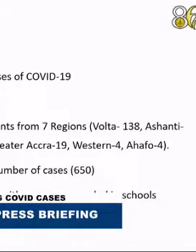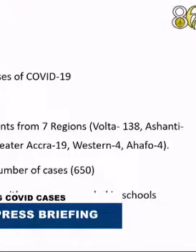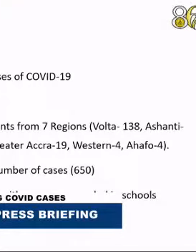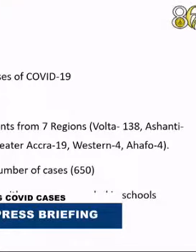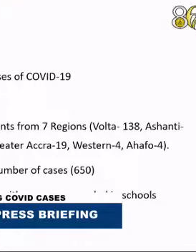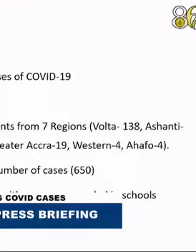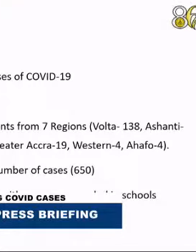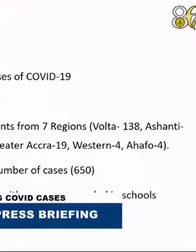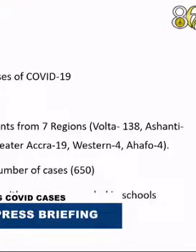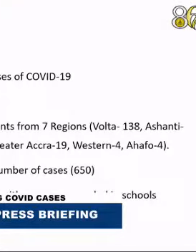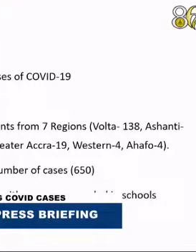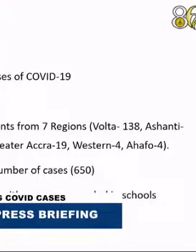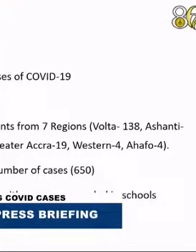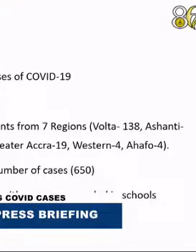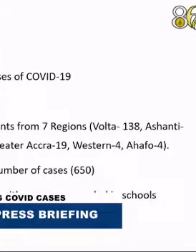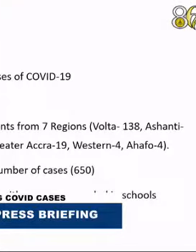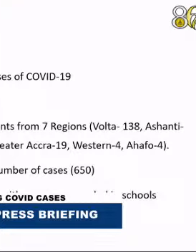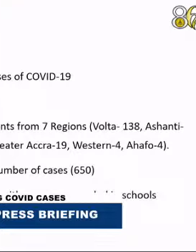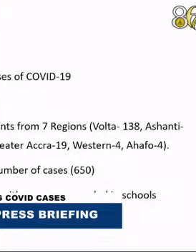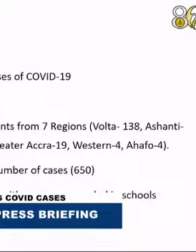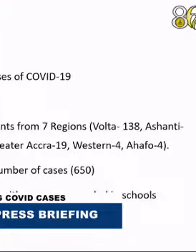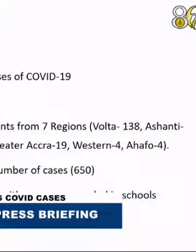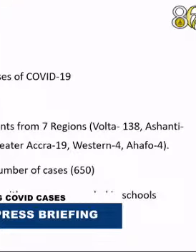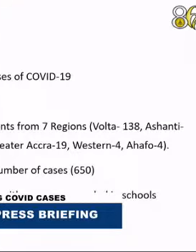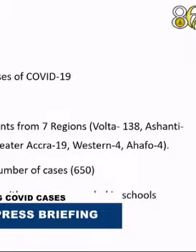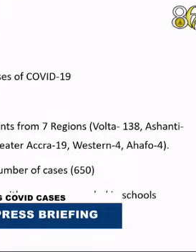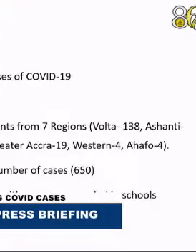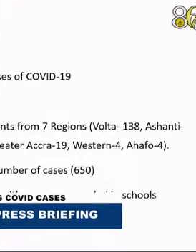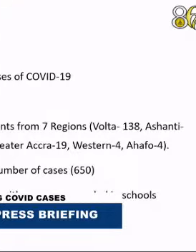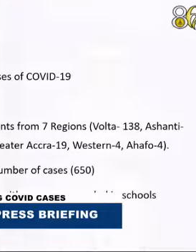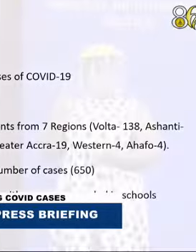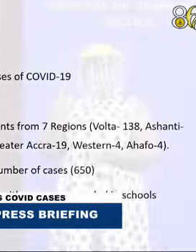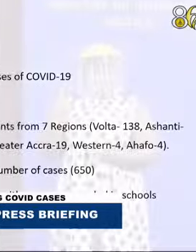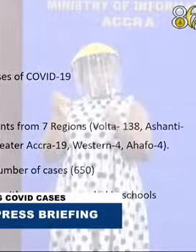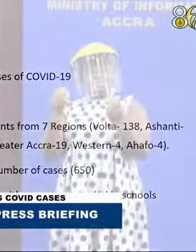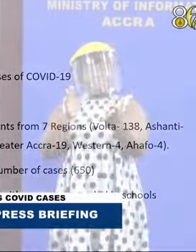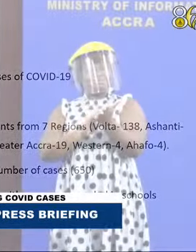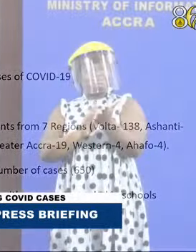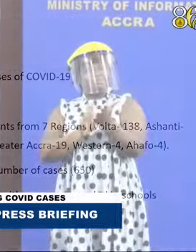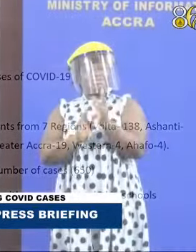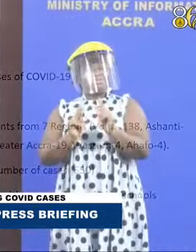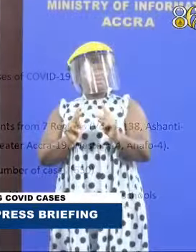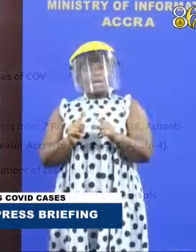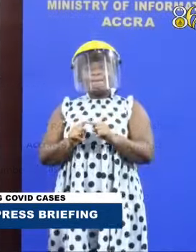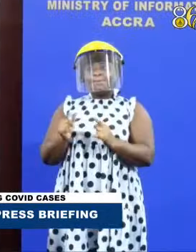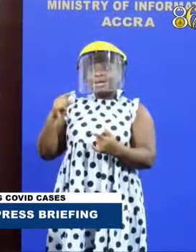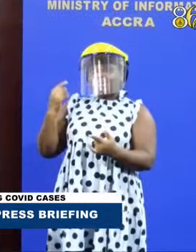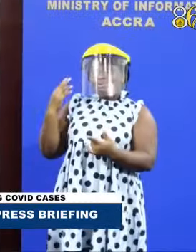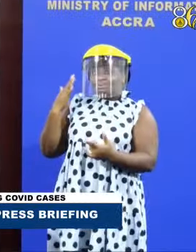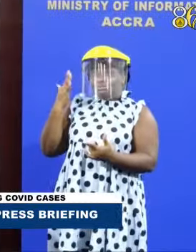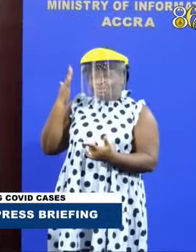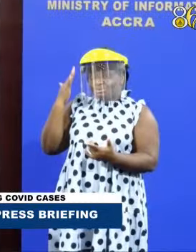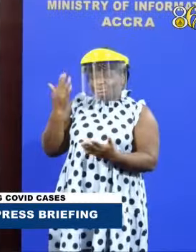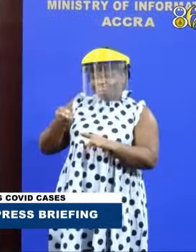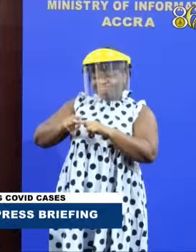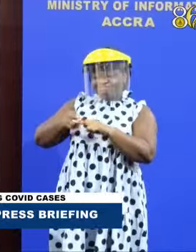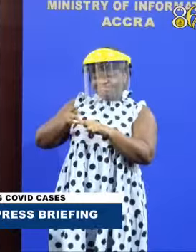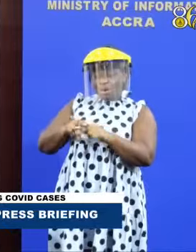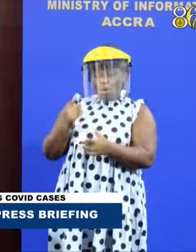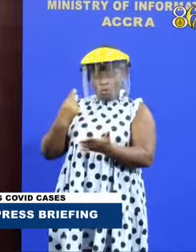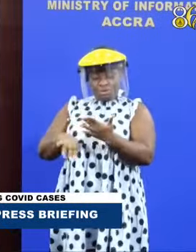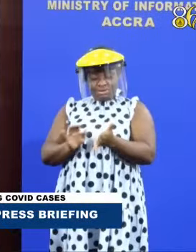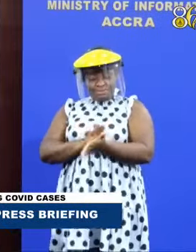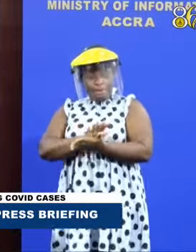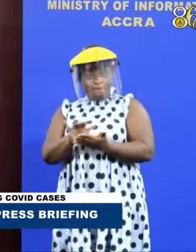we are looking at about 11 million people in school. But you can see that there's an increase. And what is very